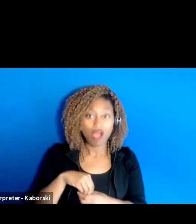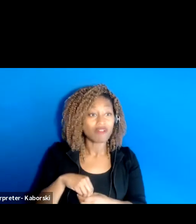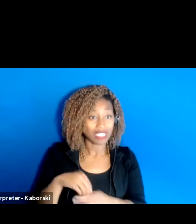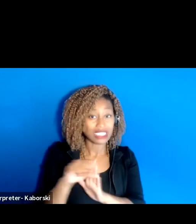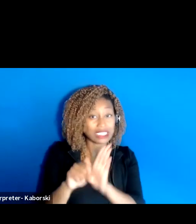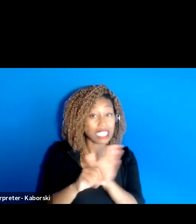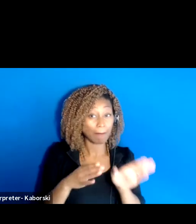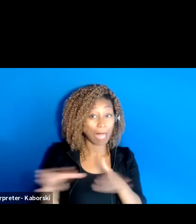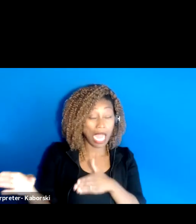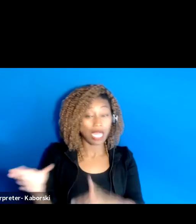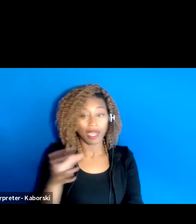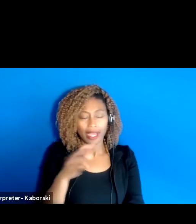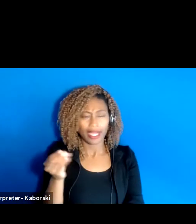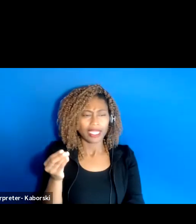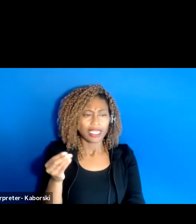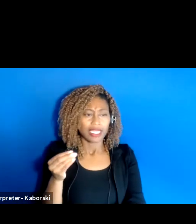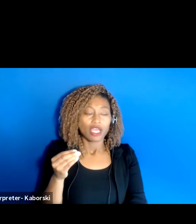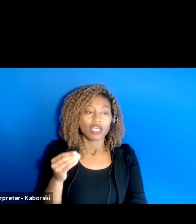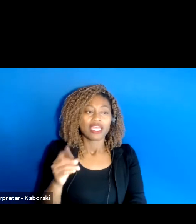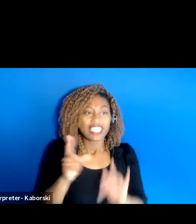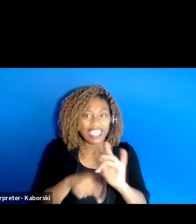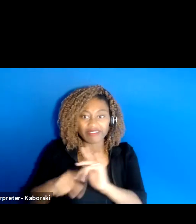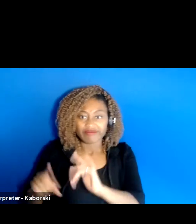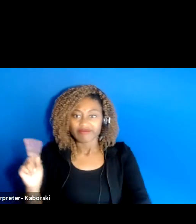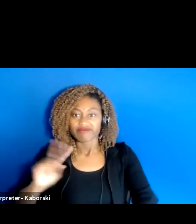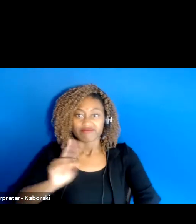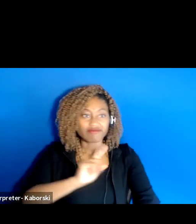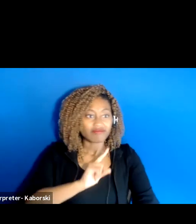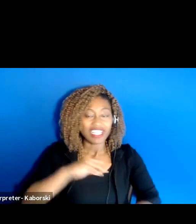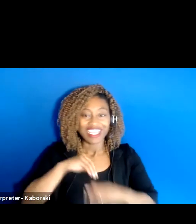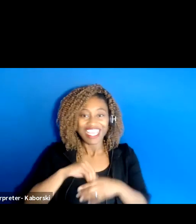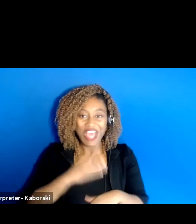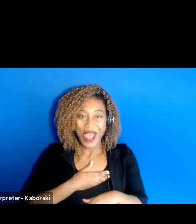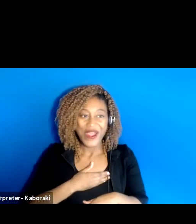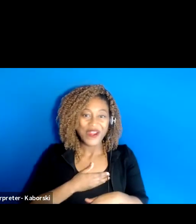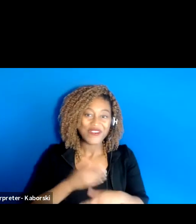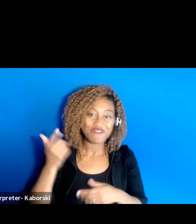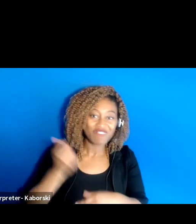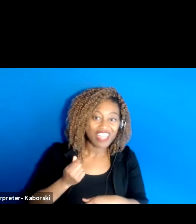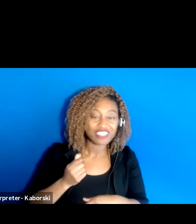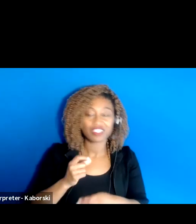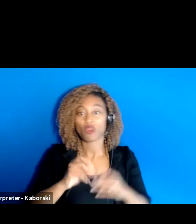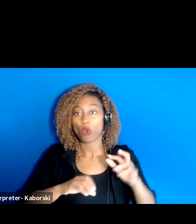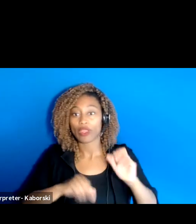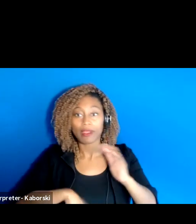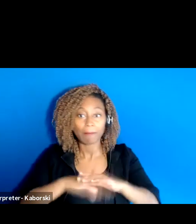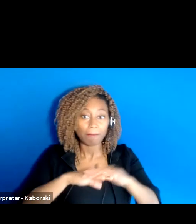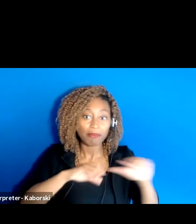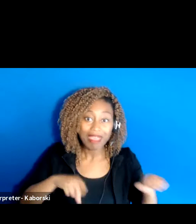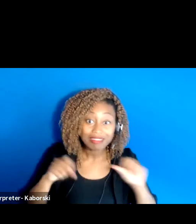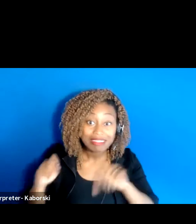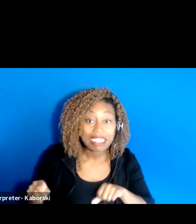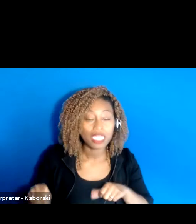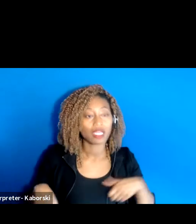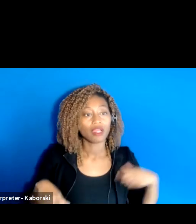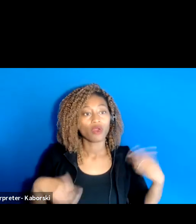new way where there are gaps in funding or capacity, and where